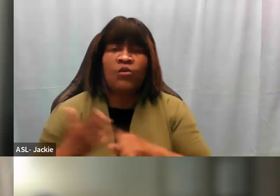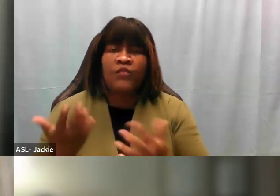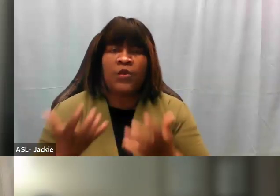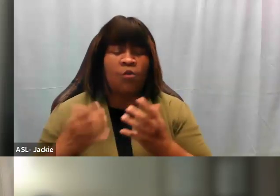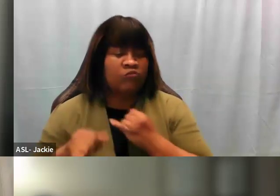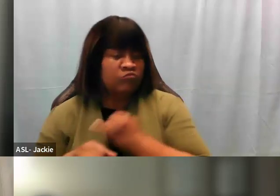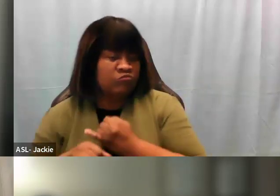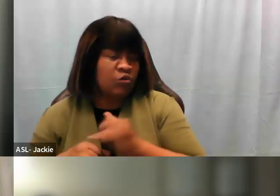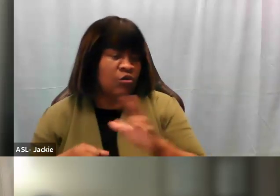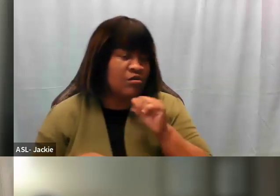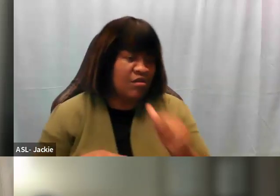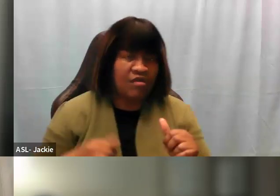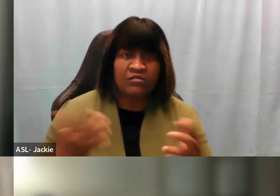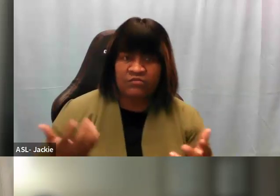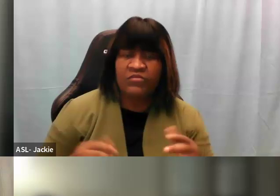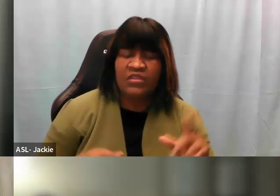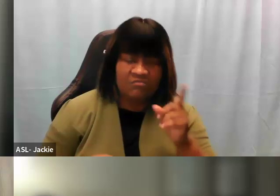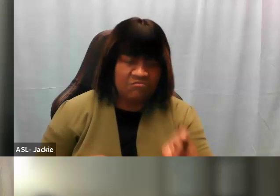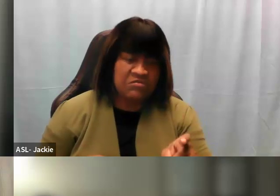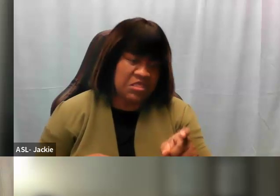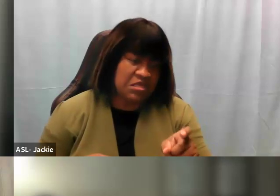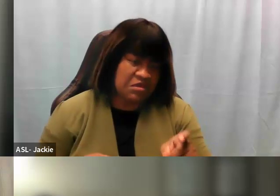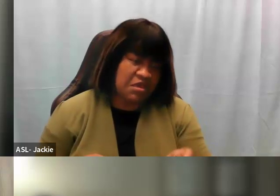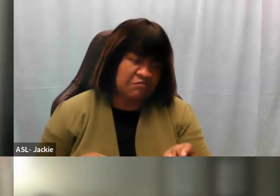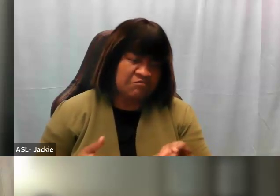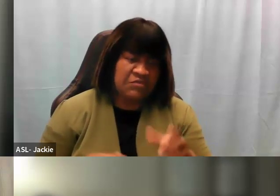there that anyone can do it with the right supports.